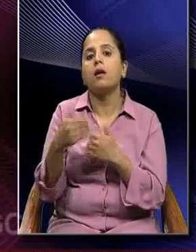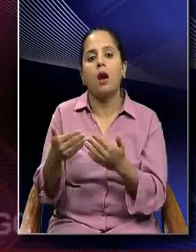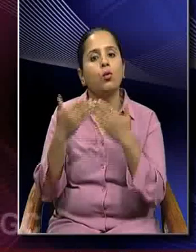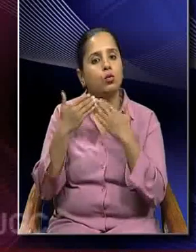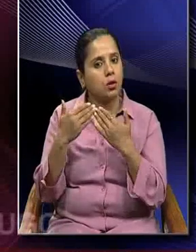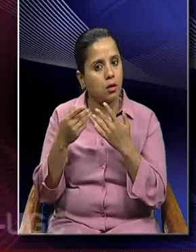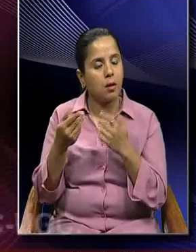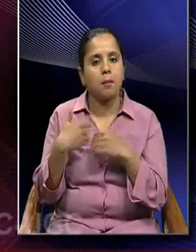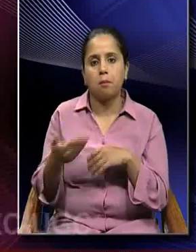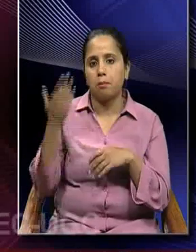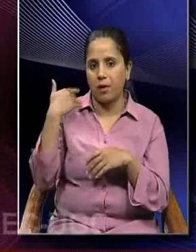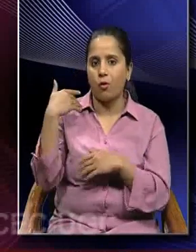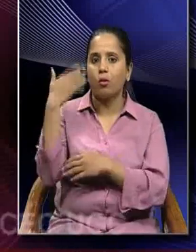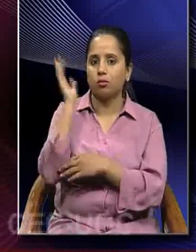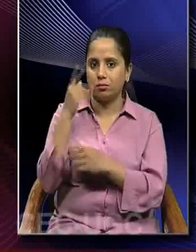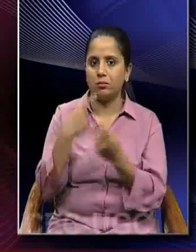in the previous session.